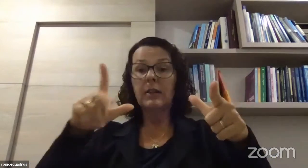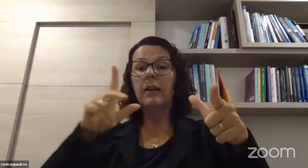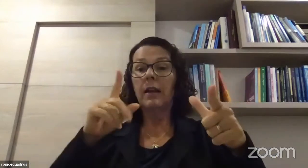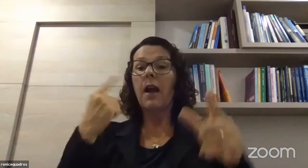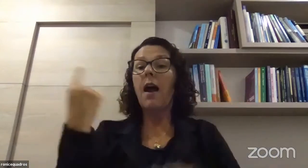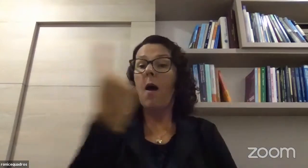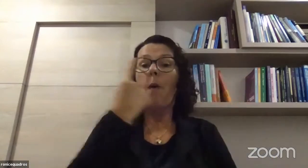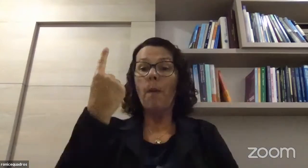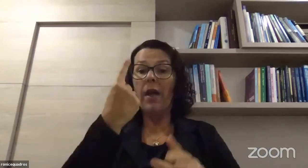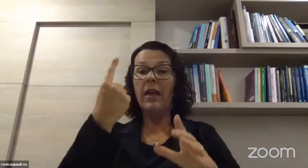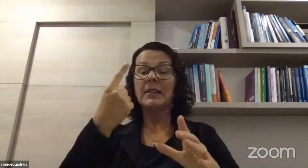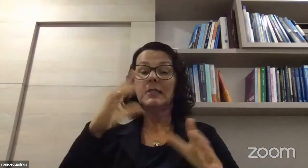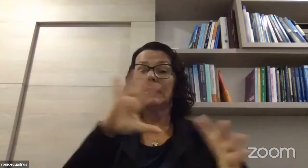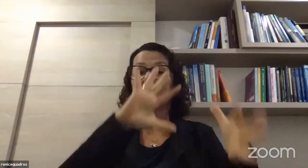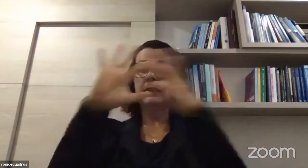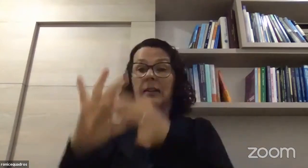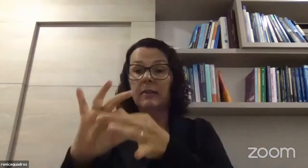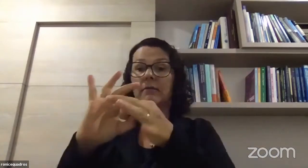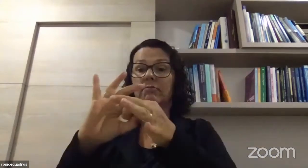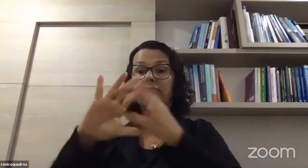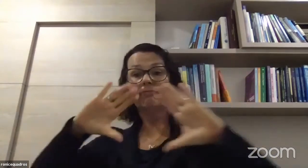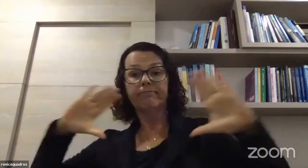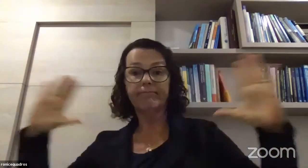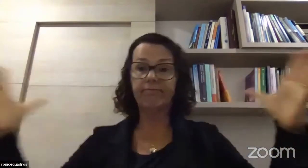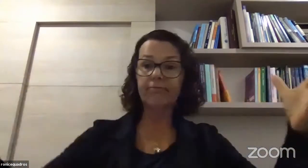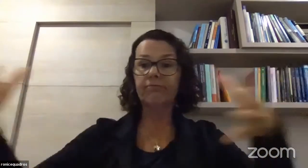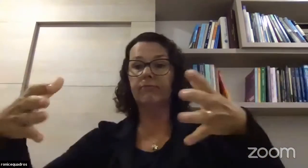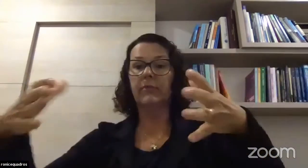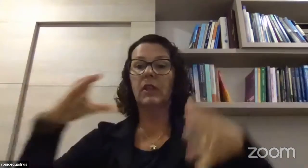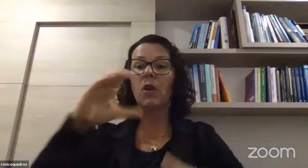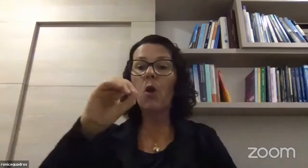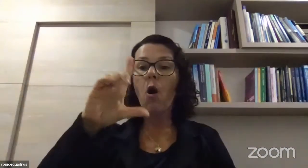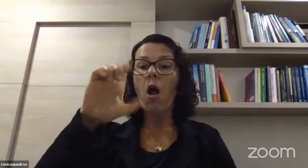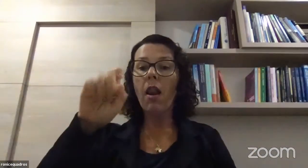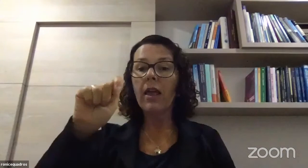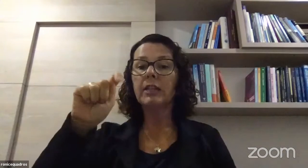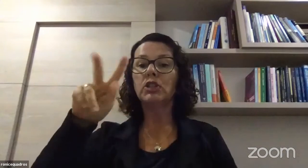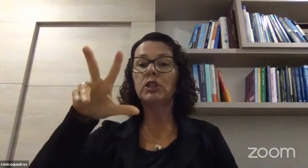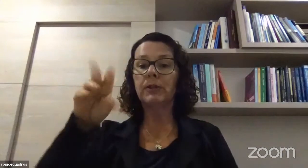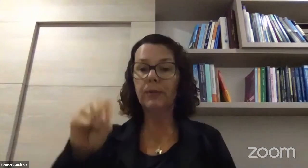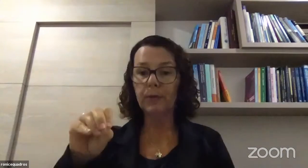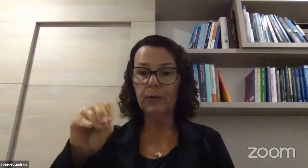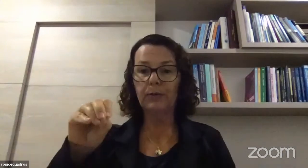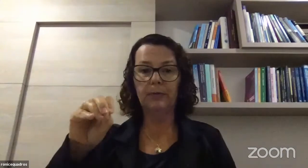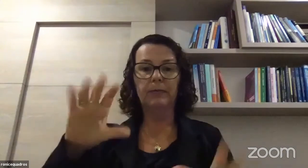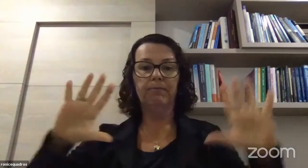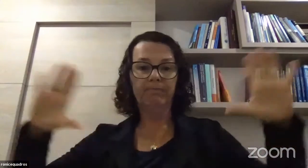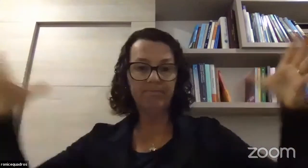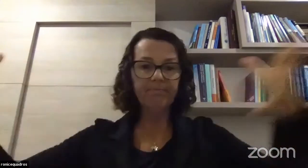one way to do it is think about within the sign language community,